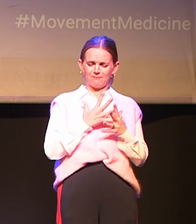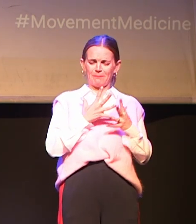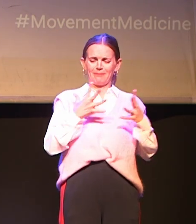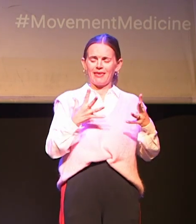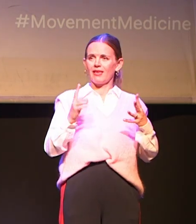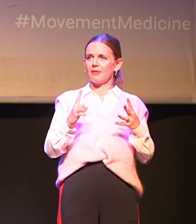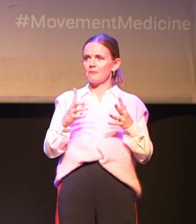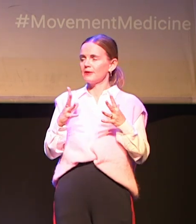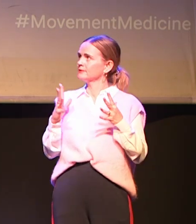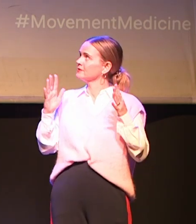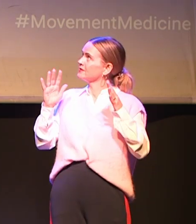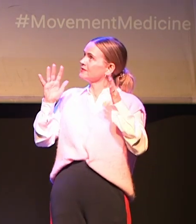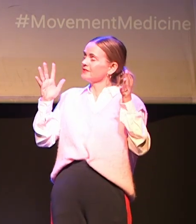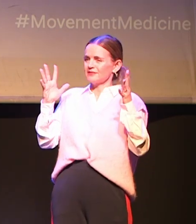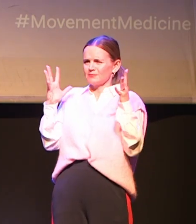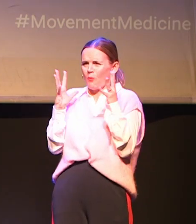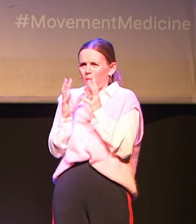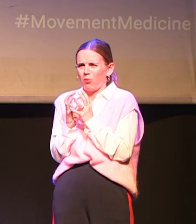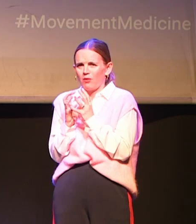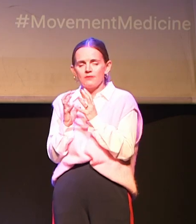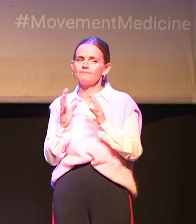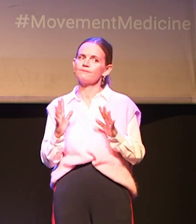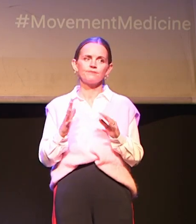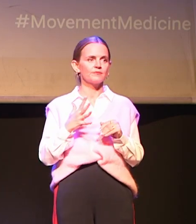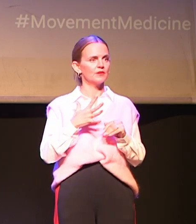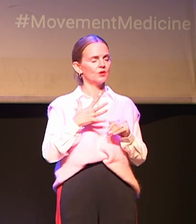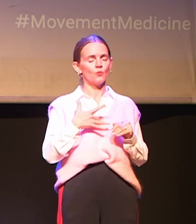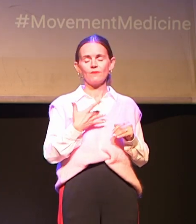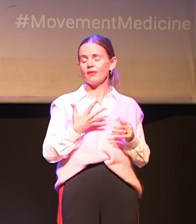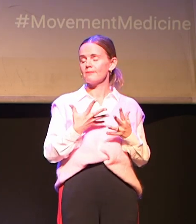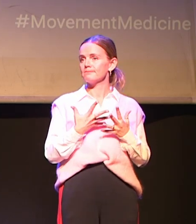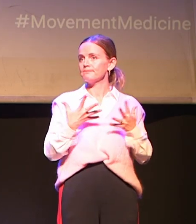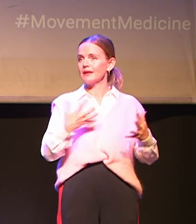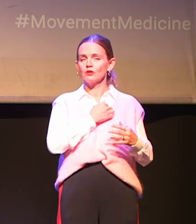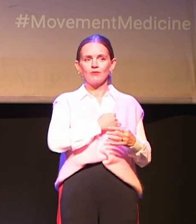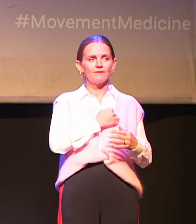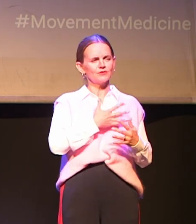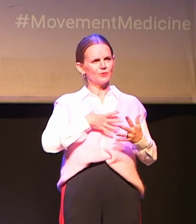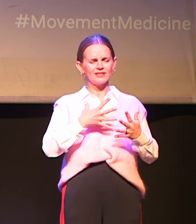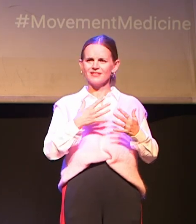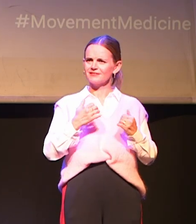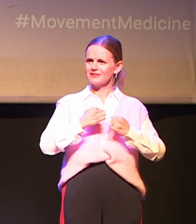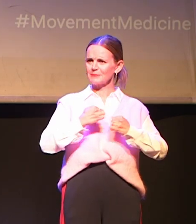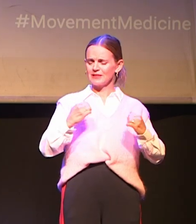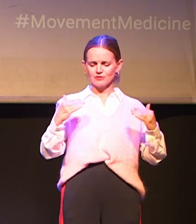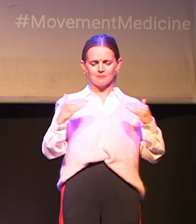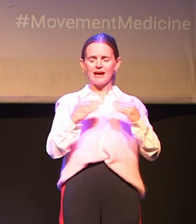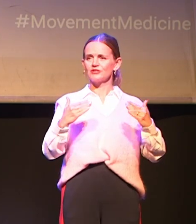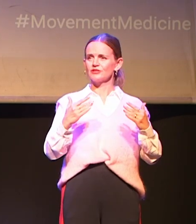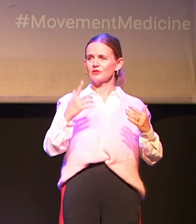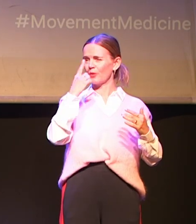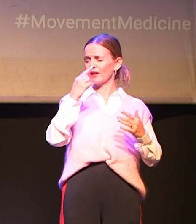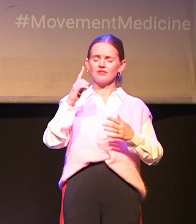when really the world should stop for the grief that we feel. So we at least need some space to throw our bodies on the